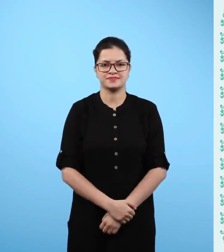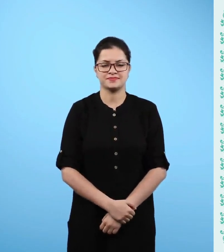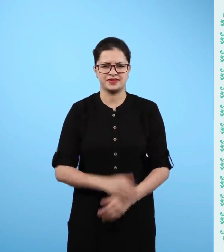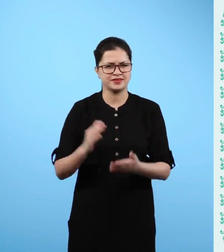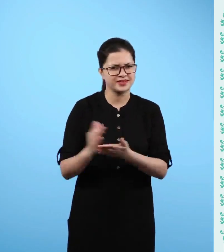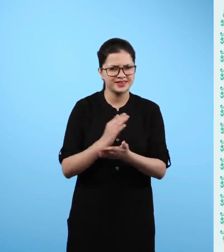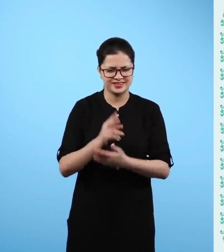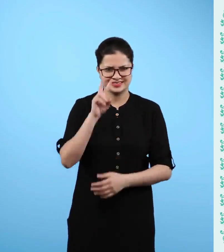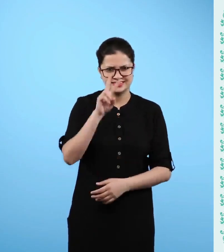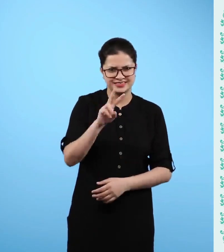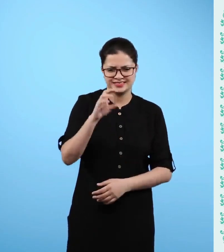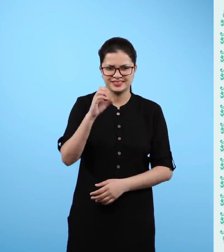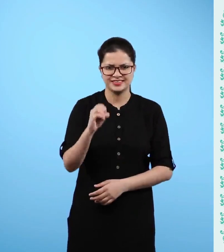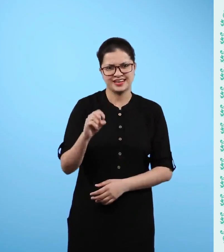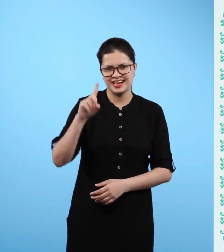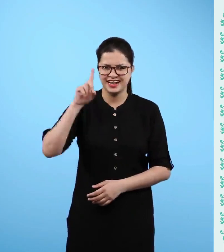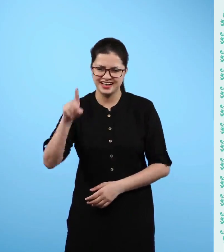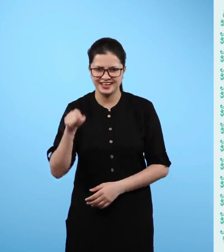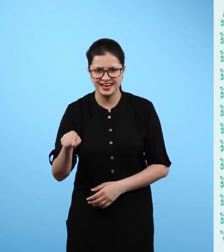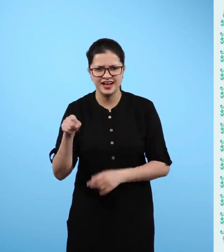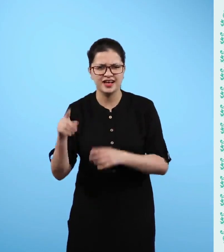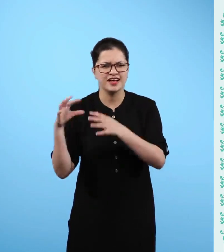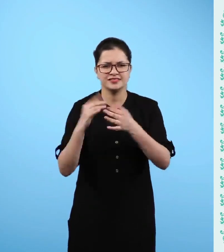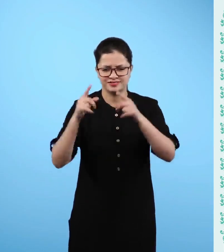Use the cutout on page 201.